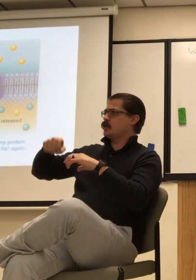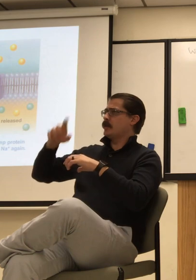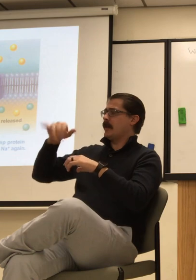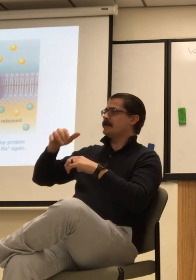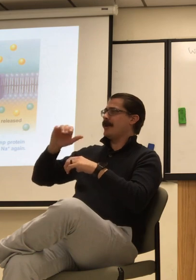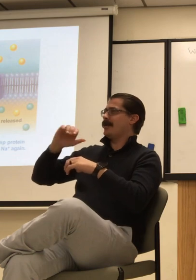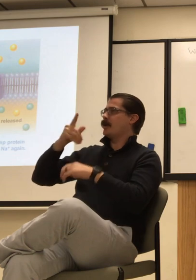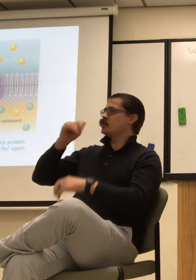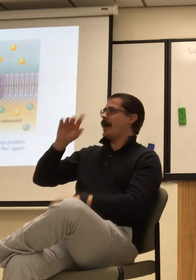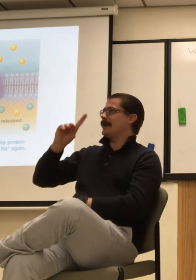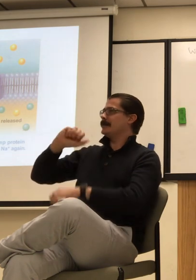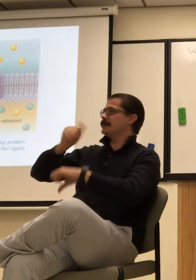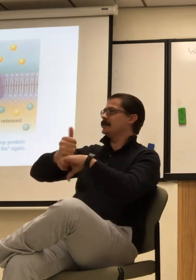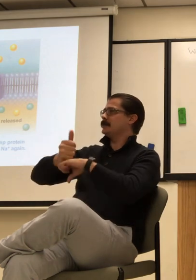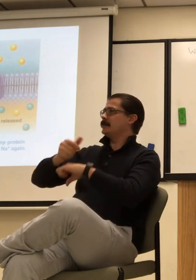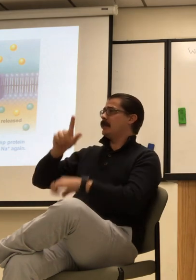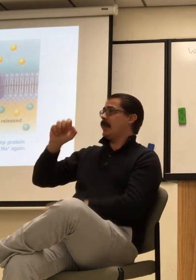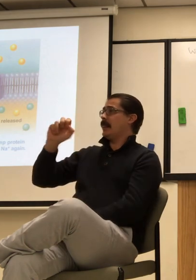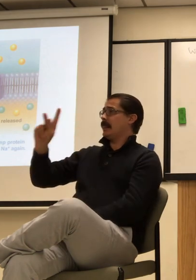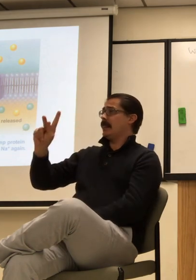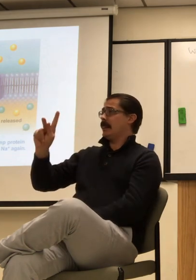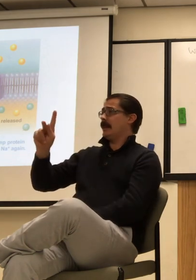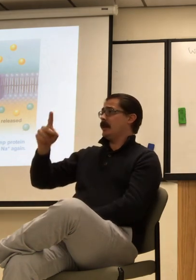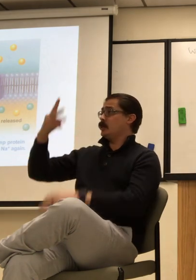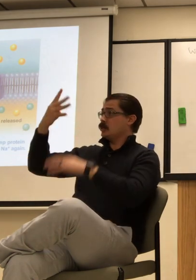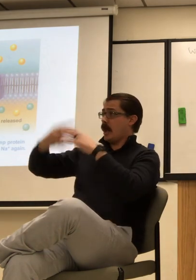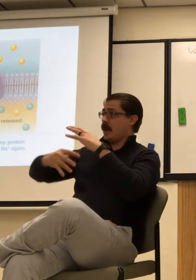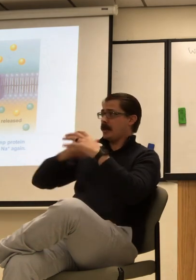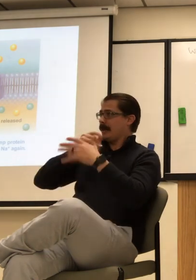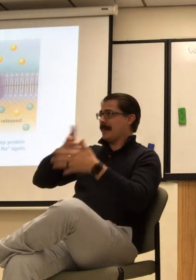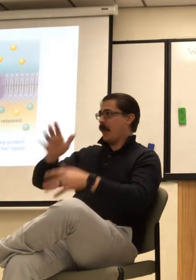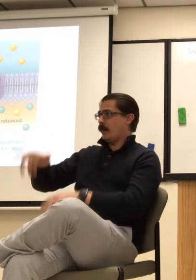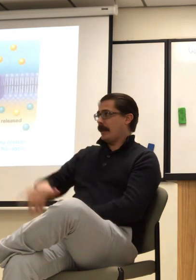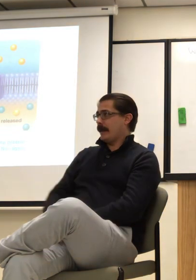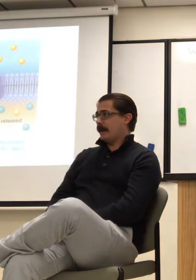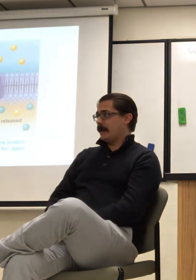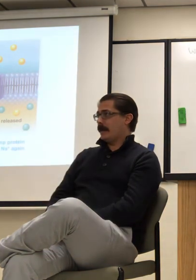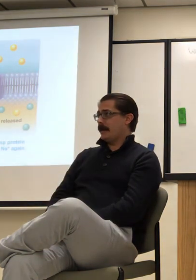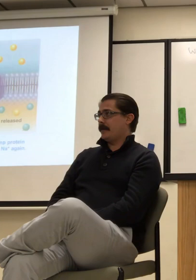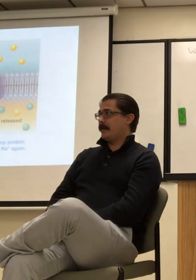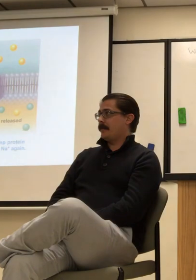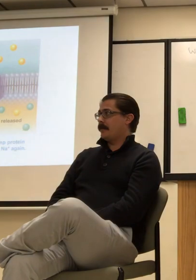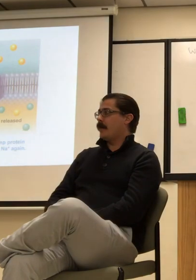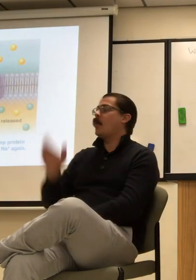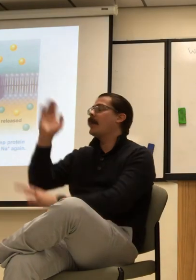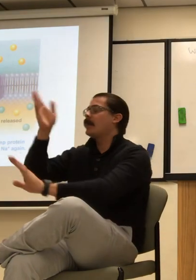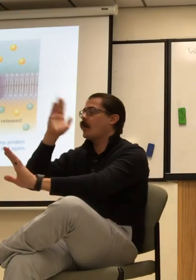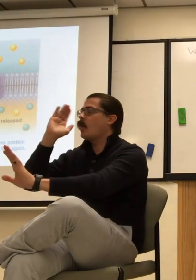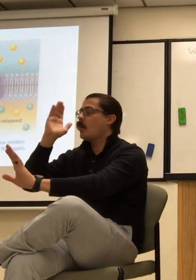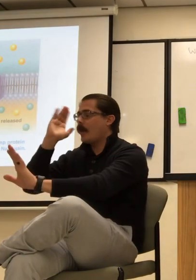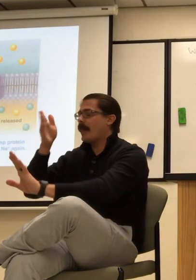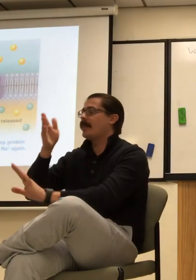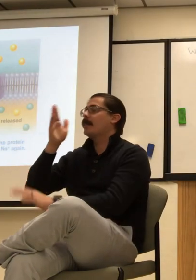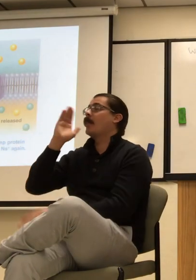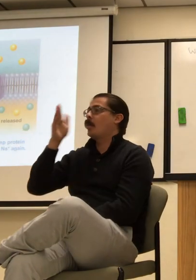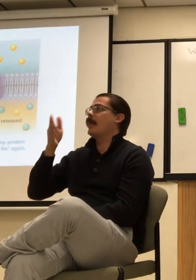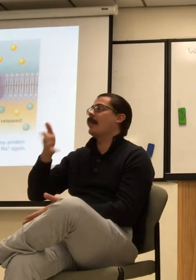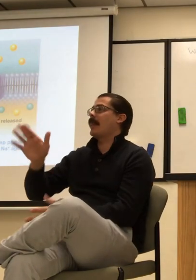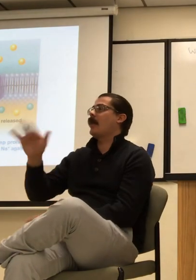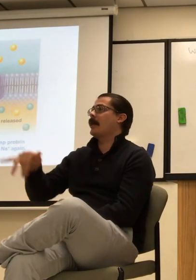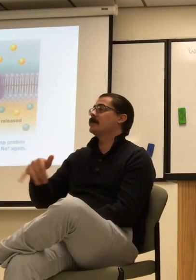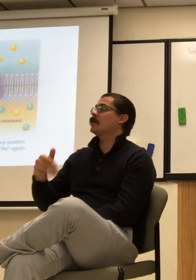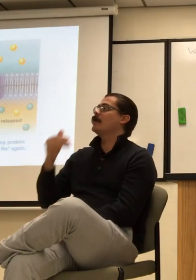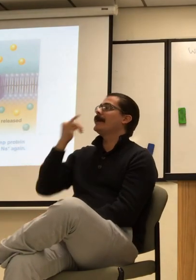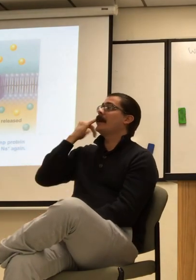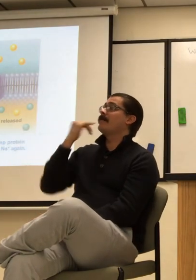gradient is established. And leak channels would allow that. Okay? So let's say three sodiums get